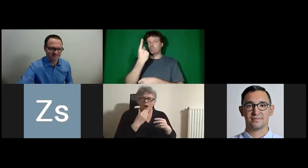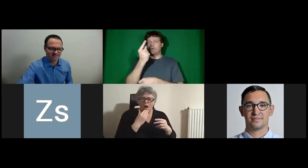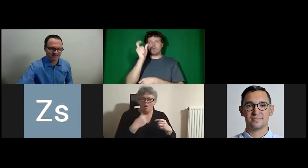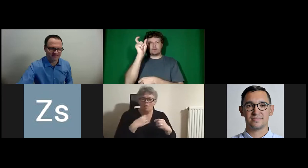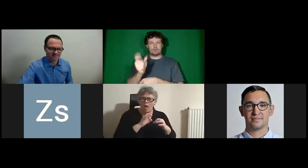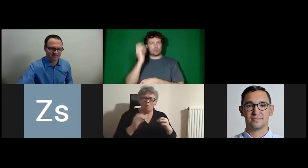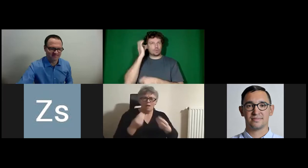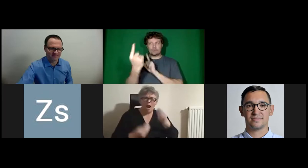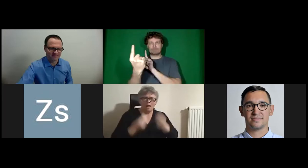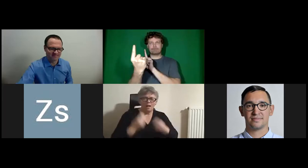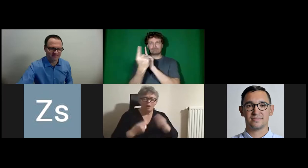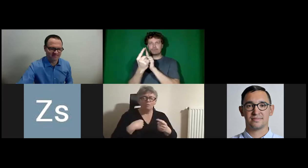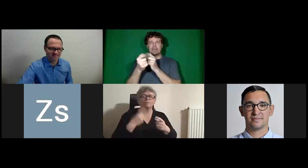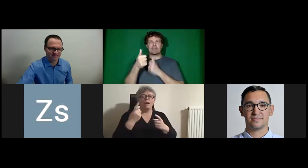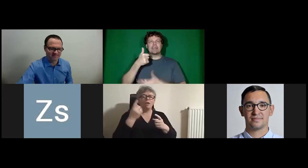to become a better player.